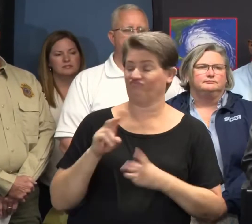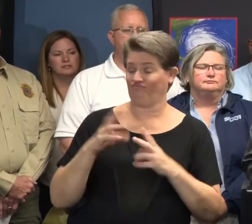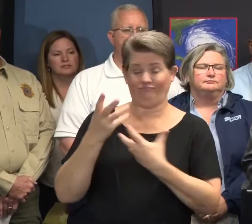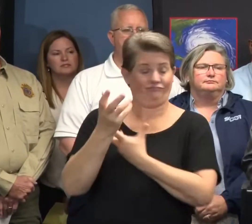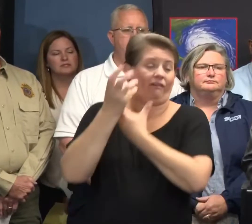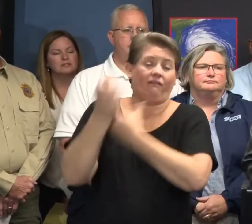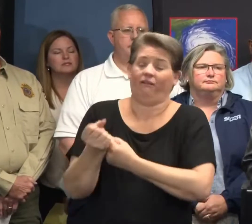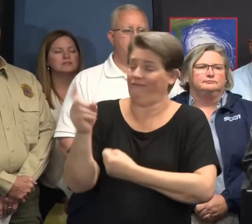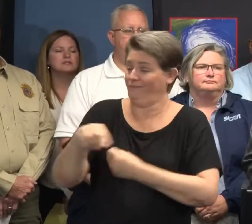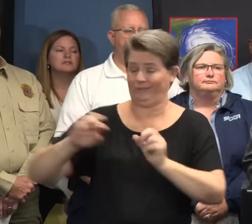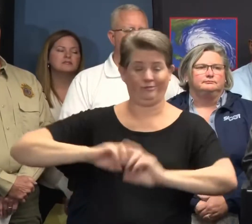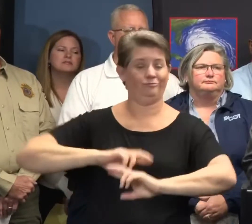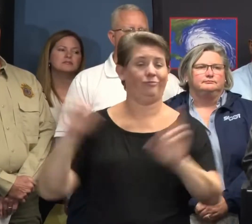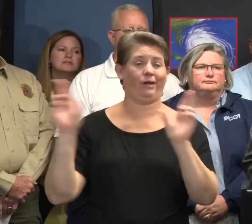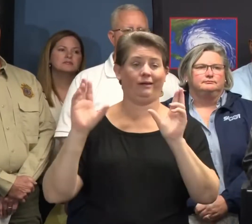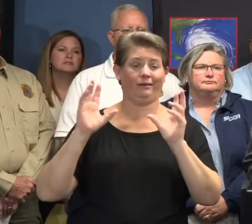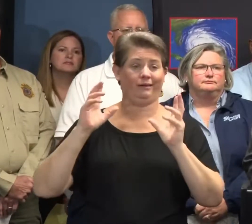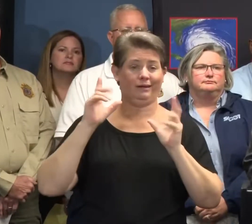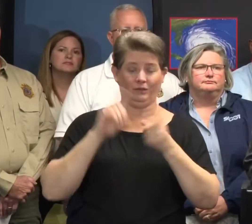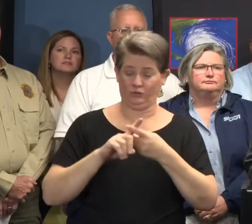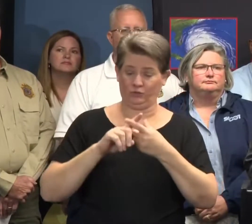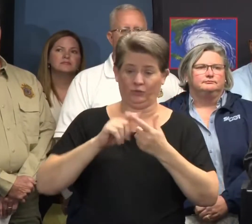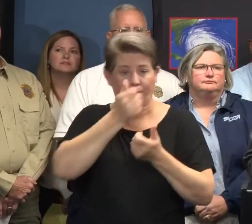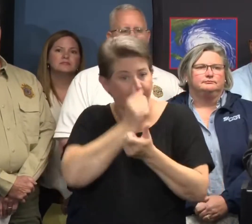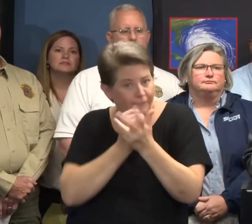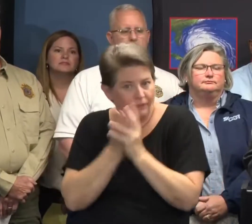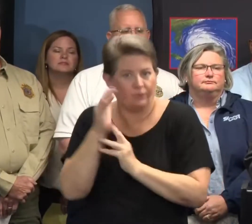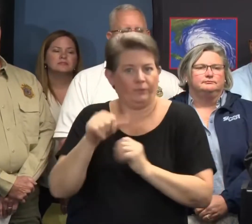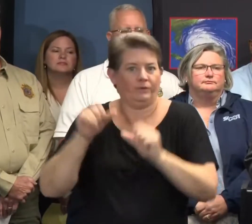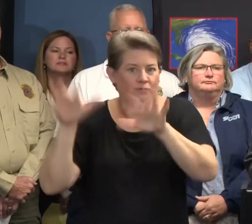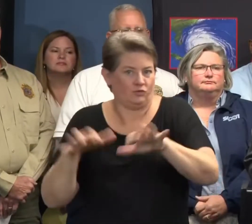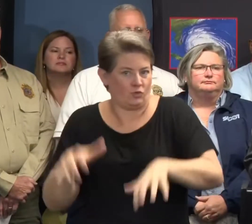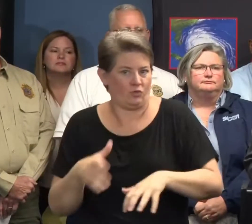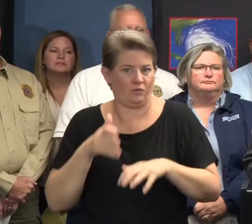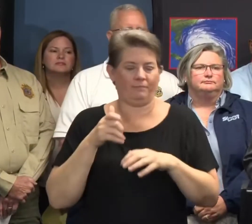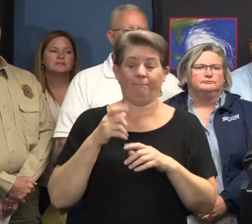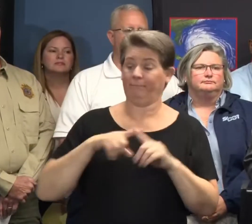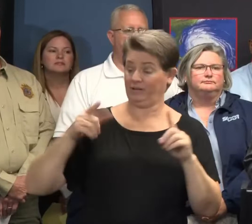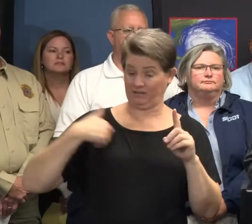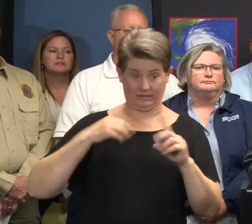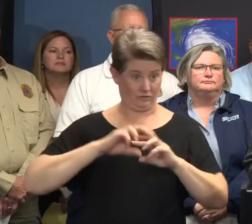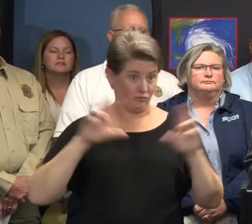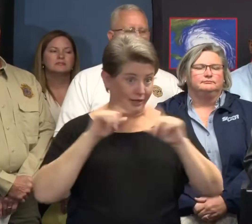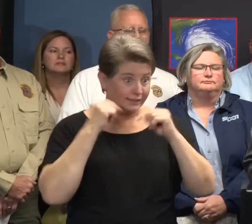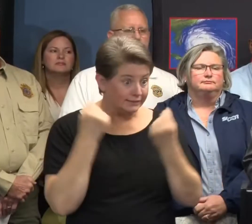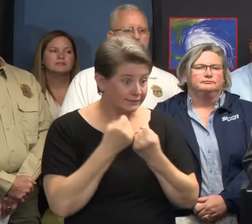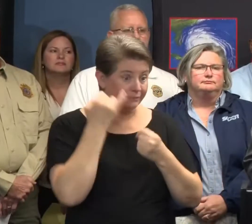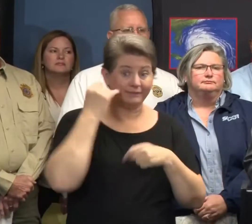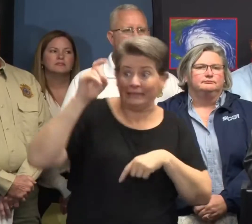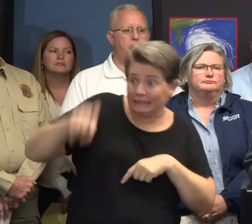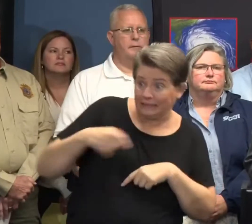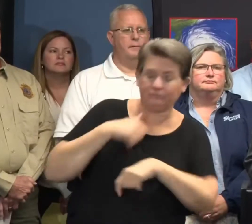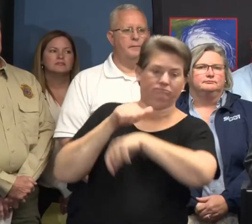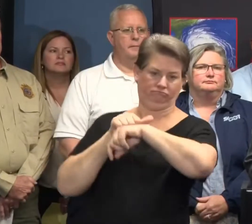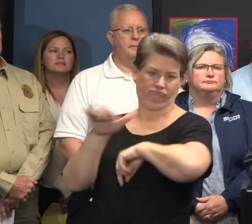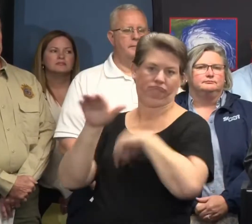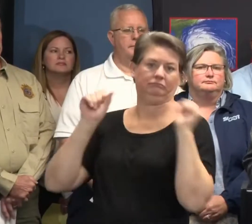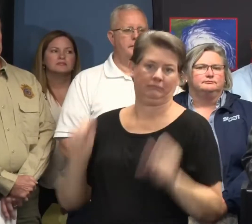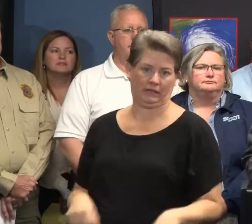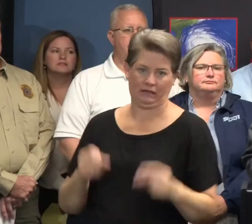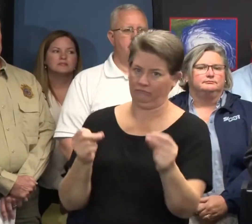that they are ready and prepared to weather this storm successfully, but we do have teams ready to deploy on a moment's notice if we do have any